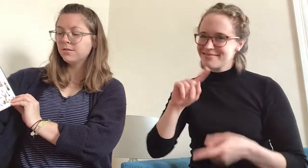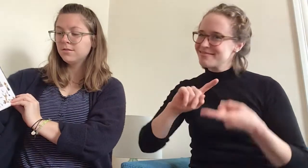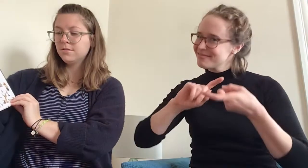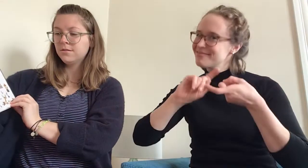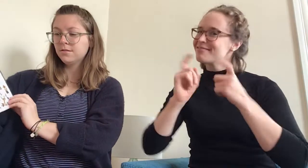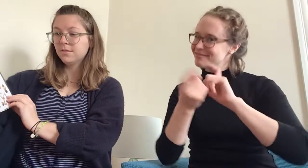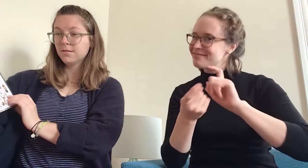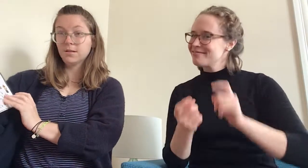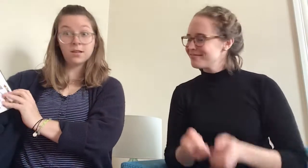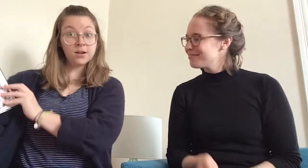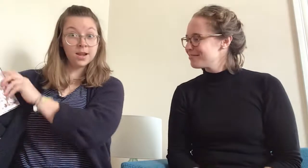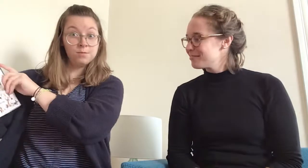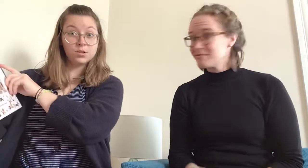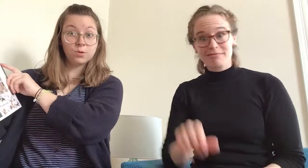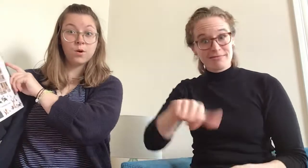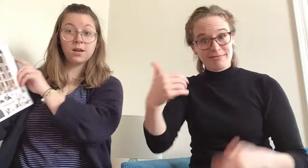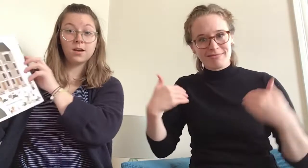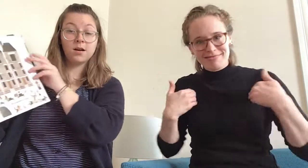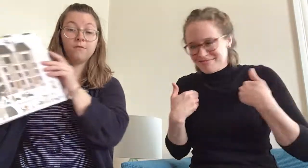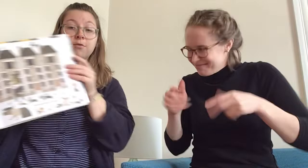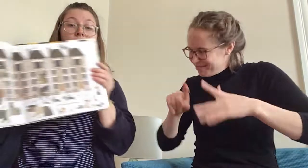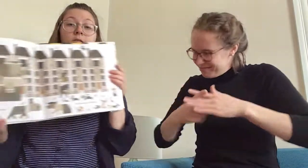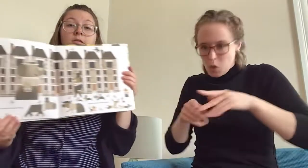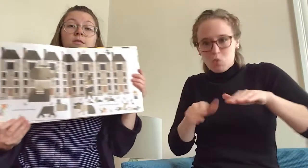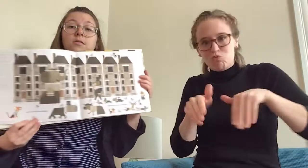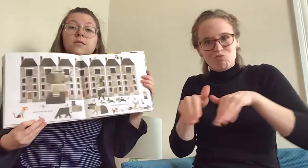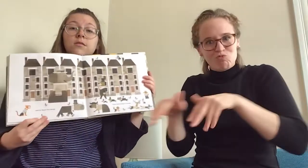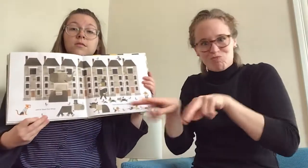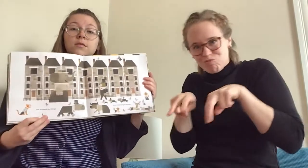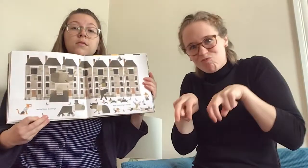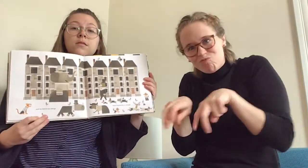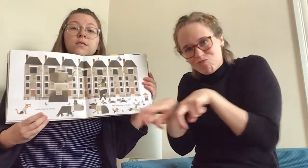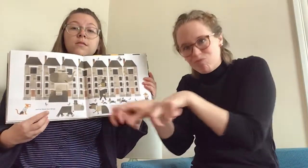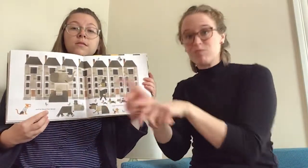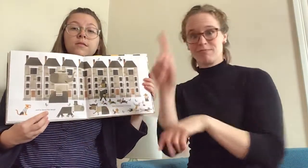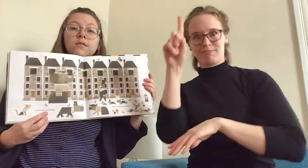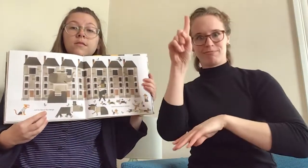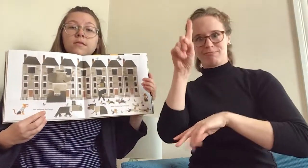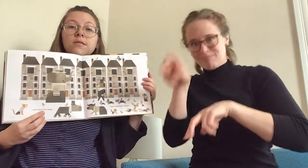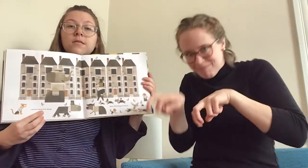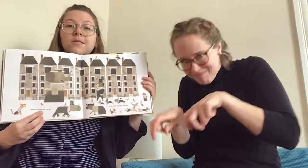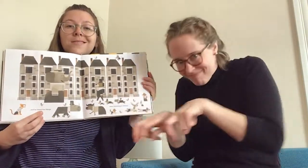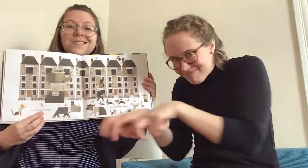change. Other animals were walking on all fours.